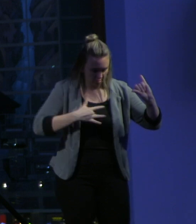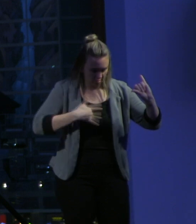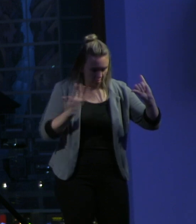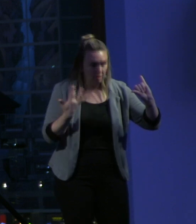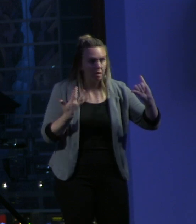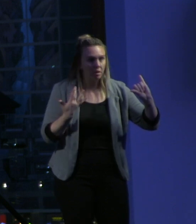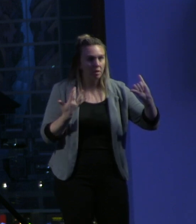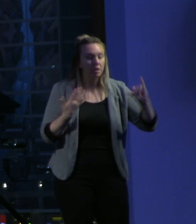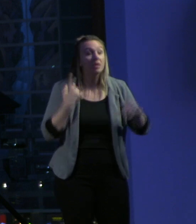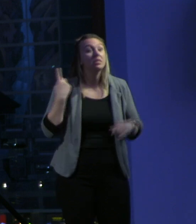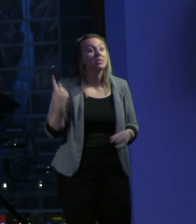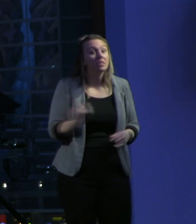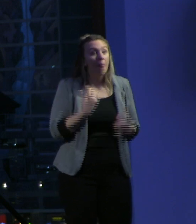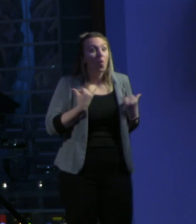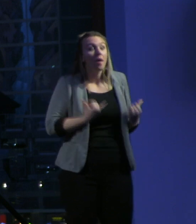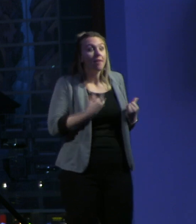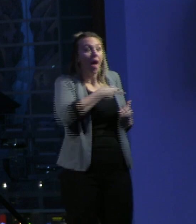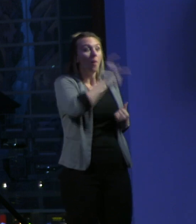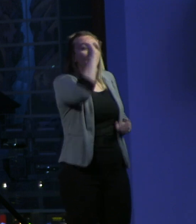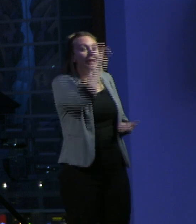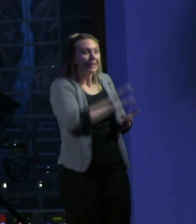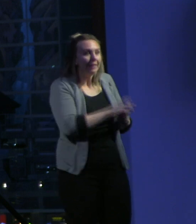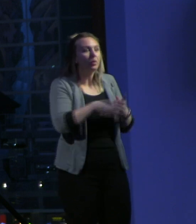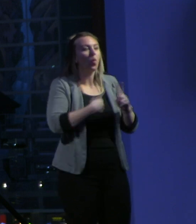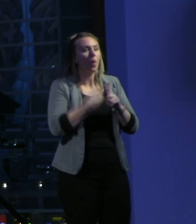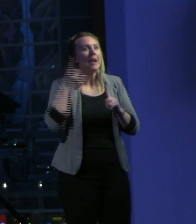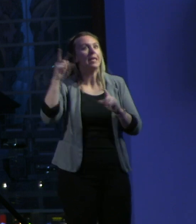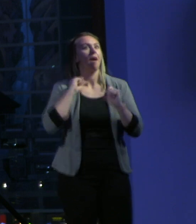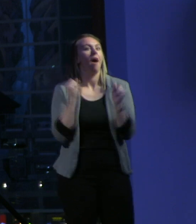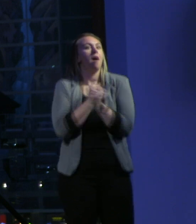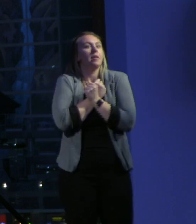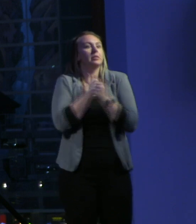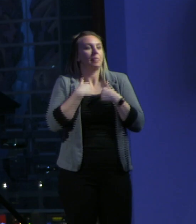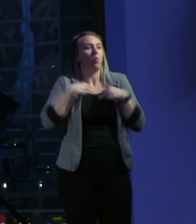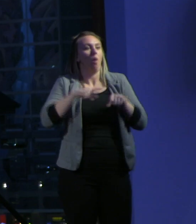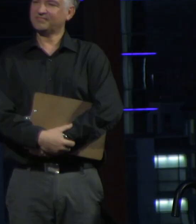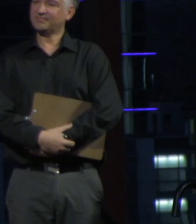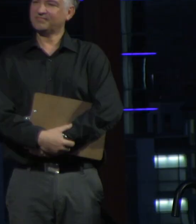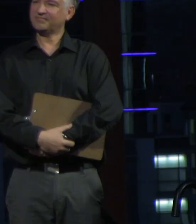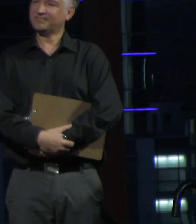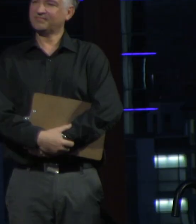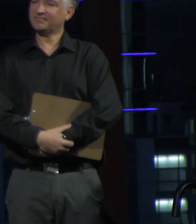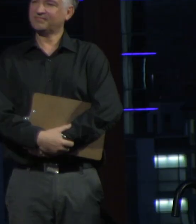Somebody believes me when he hugs me in bed.